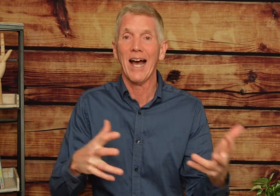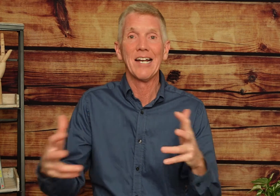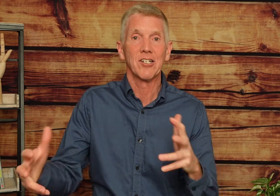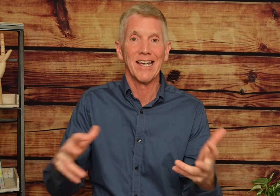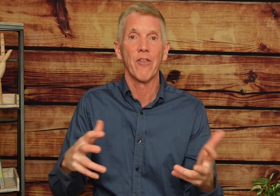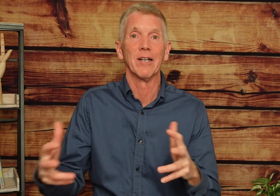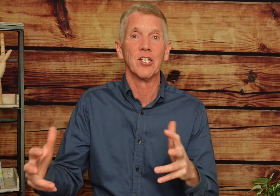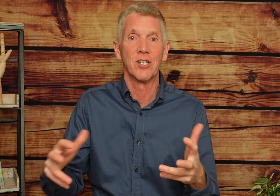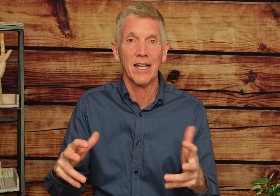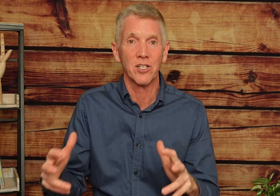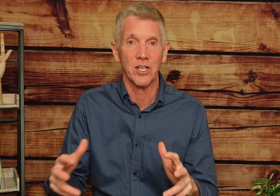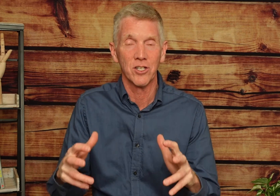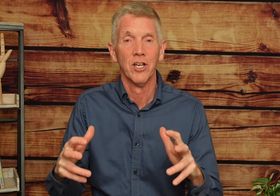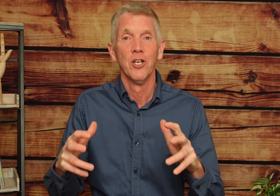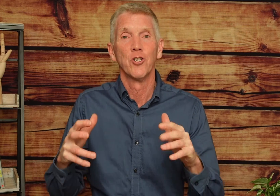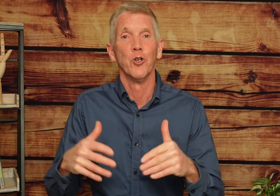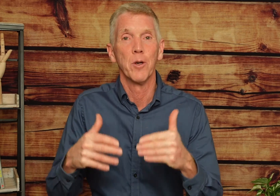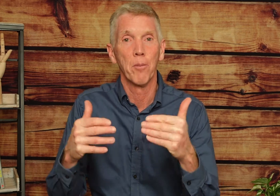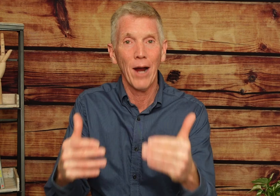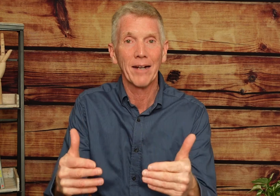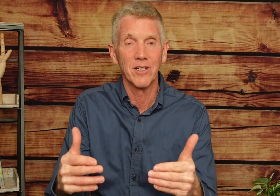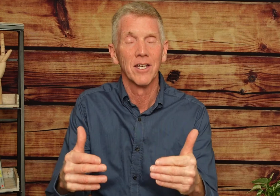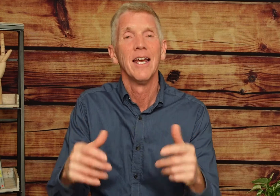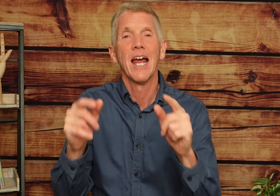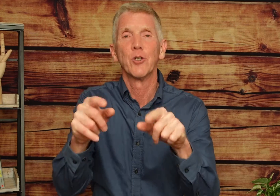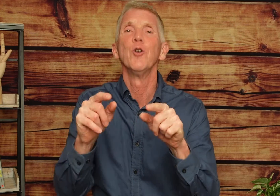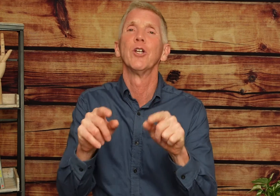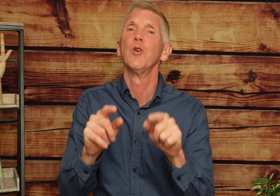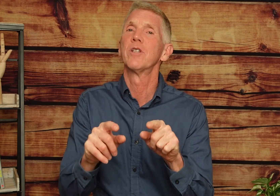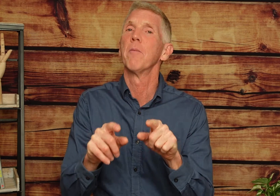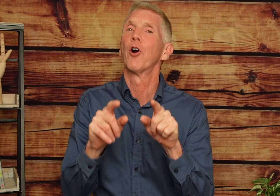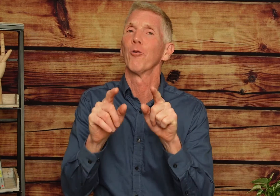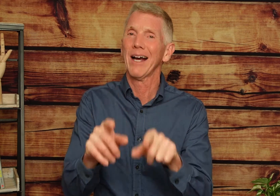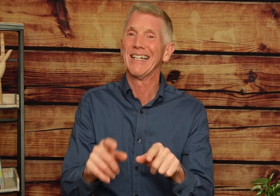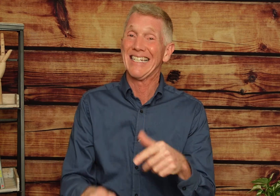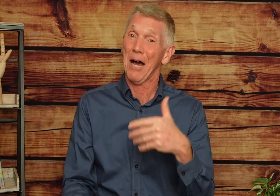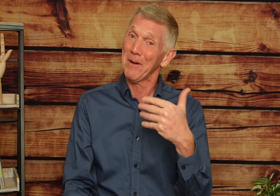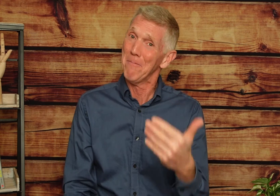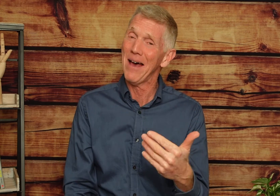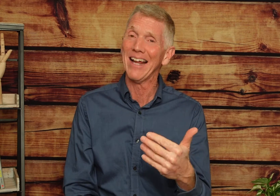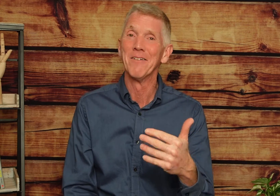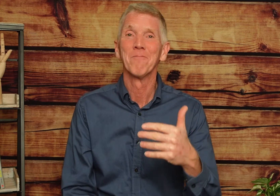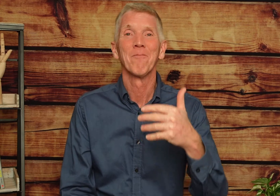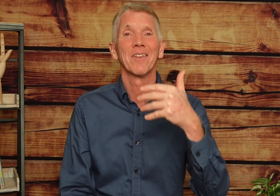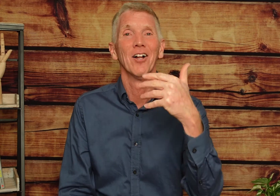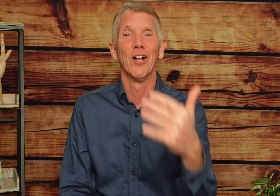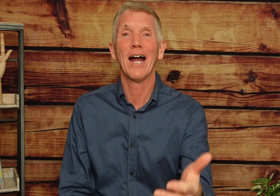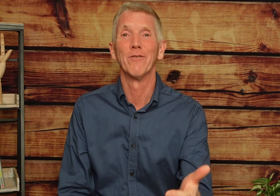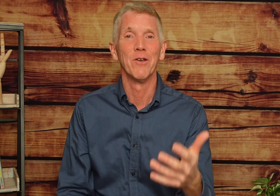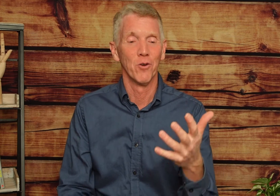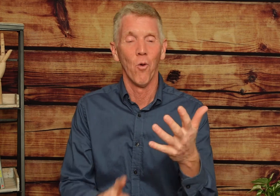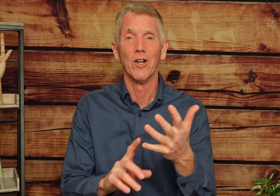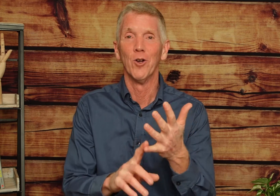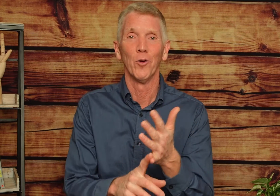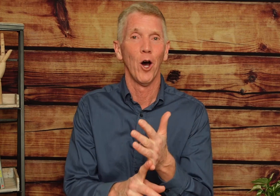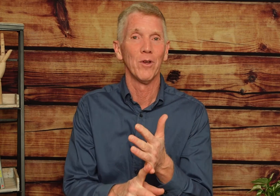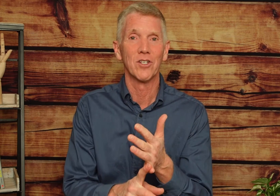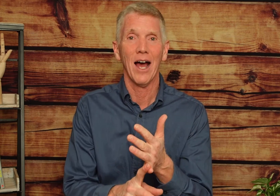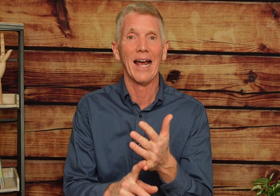signs together in sentences so you can practice and so you can use them correctly, because I'm going to bet a lot of you either one, don't know these signs,